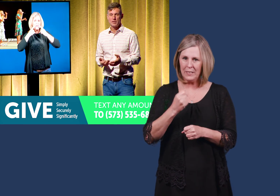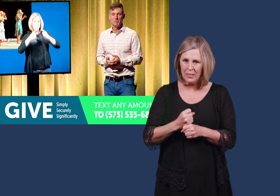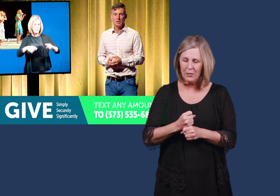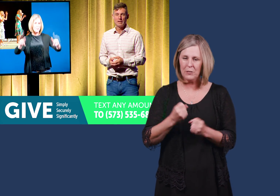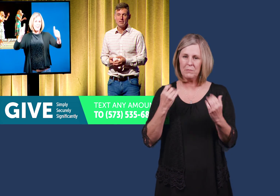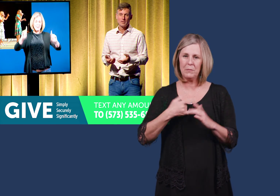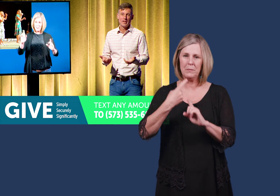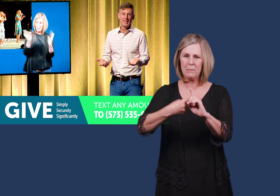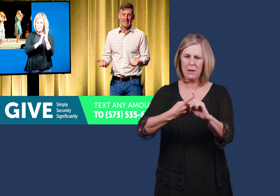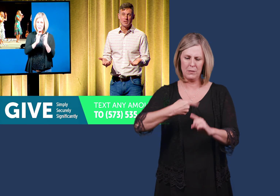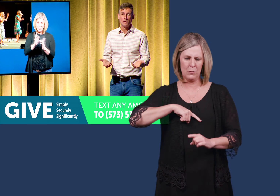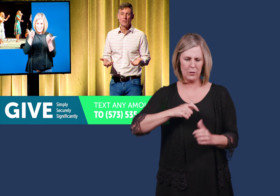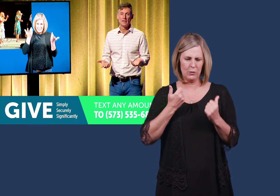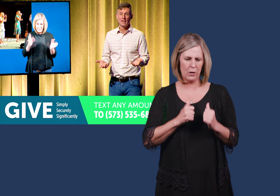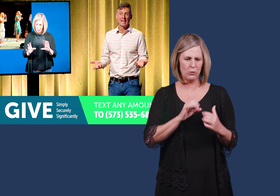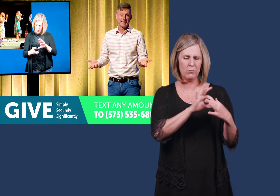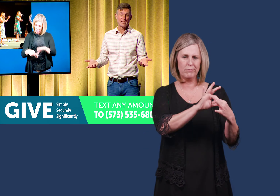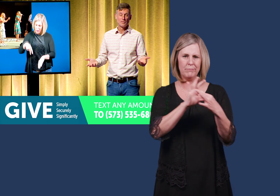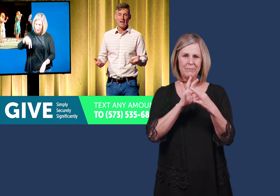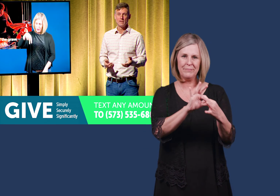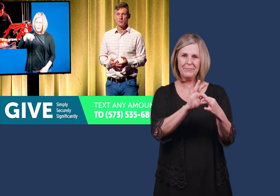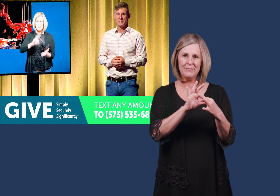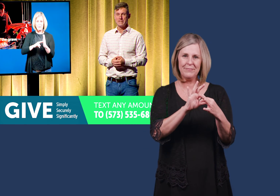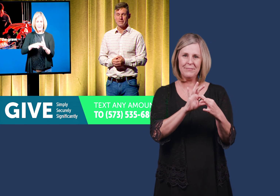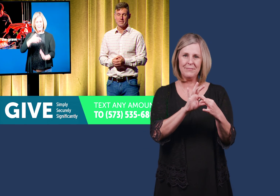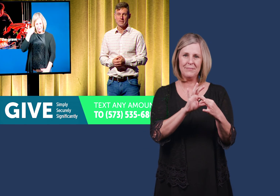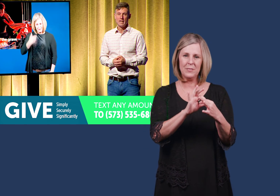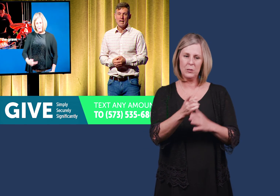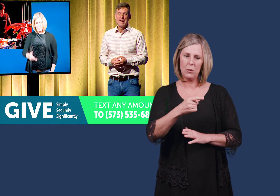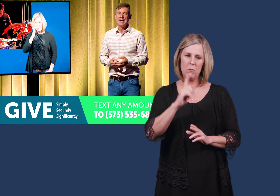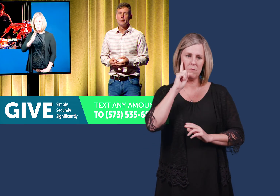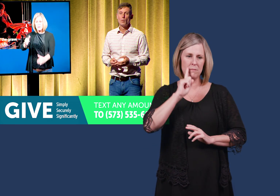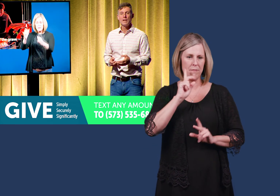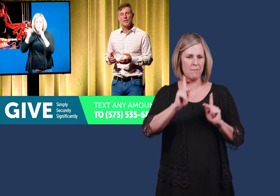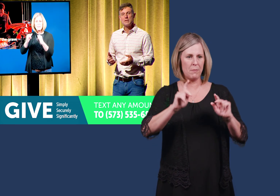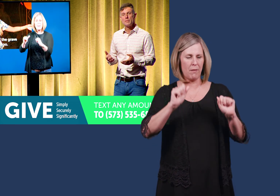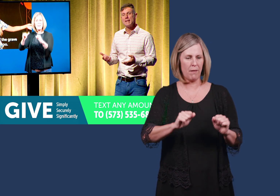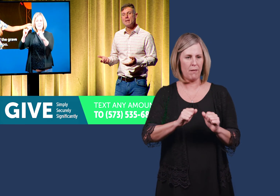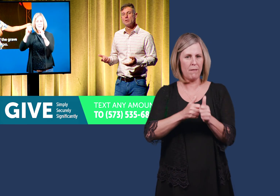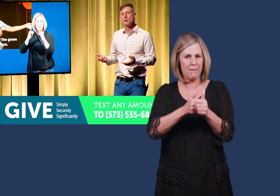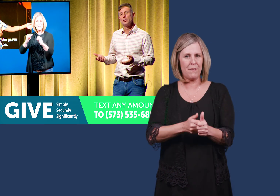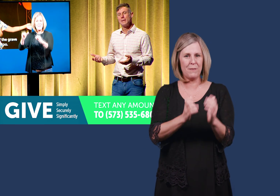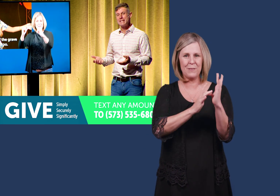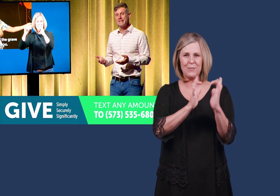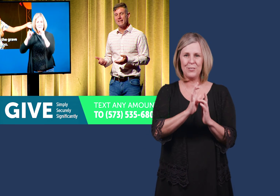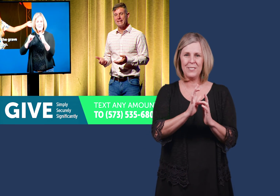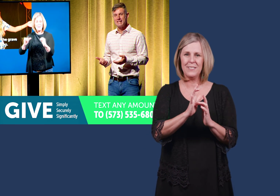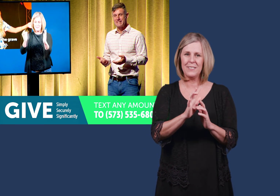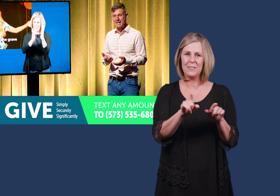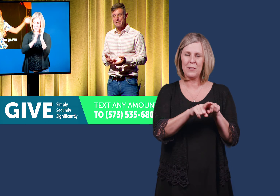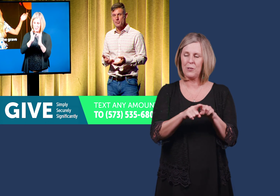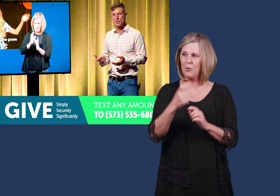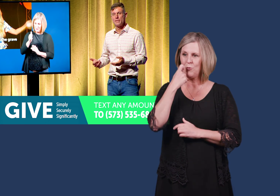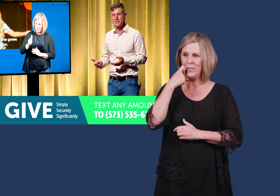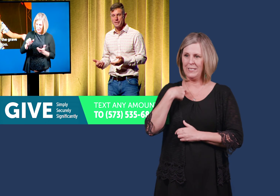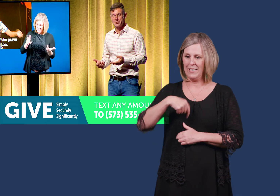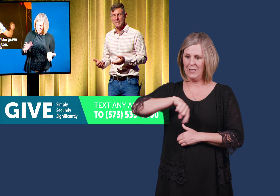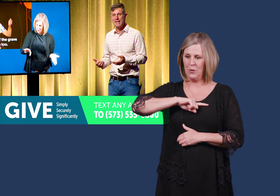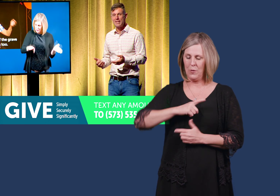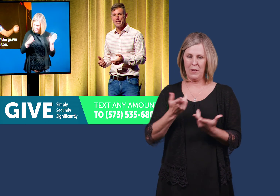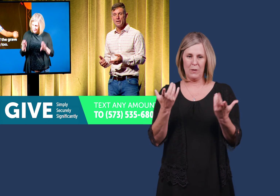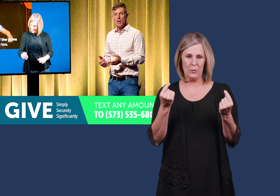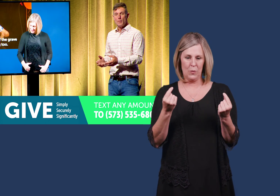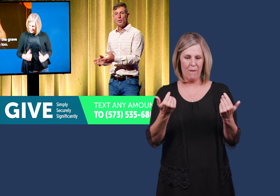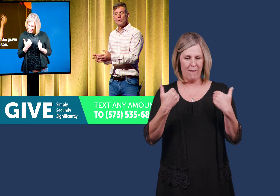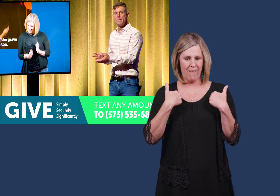to this community so that they too could, like us, follow Jesus. And one of the things we've been able to do recently is take services